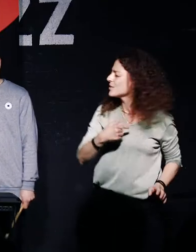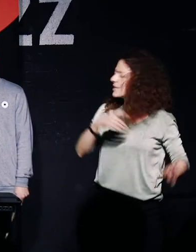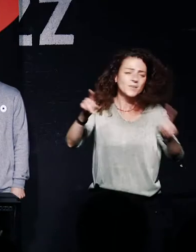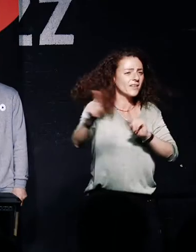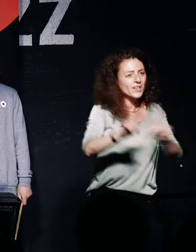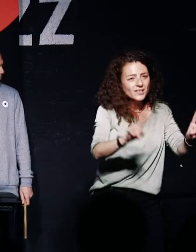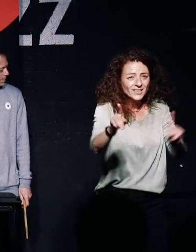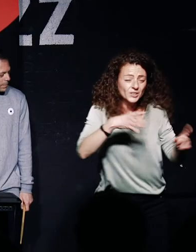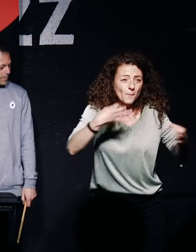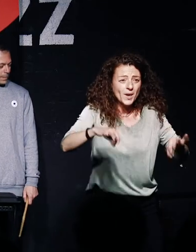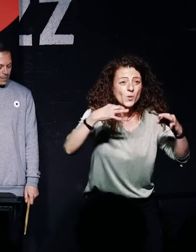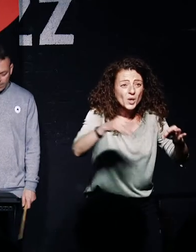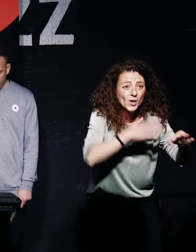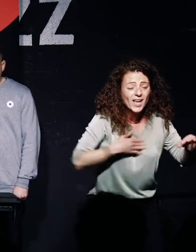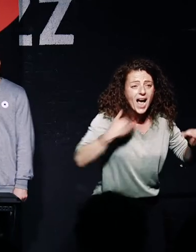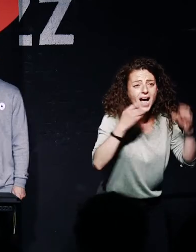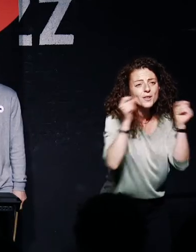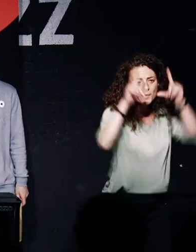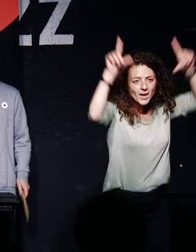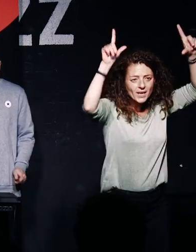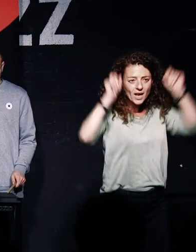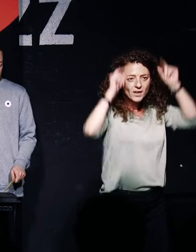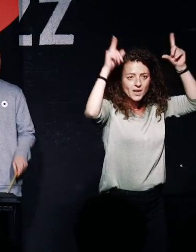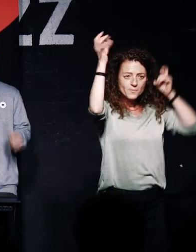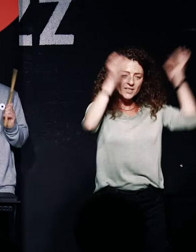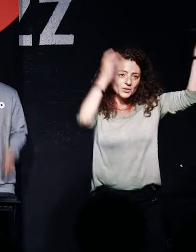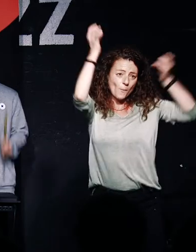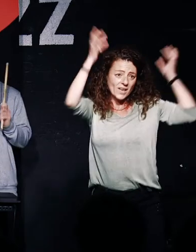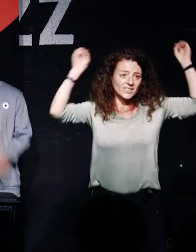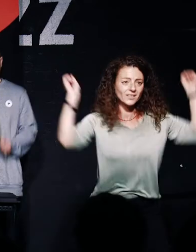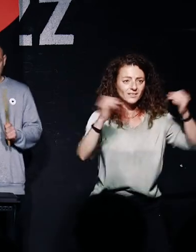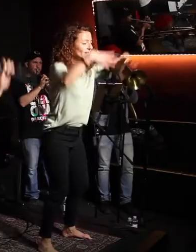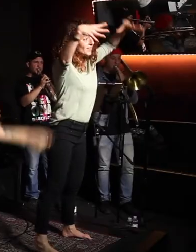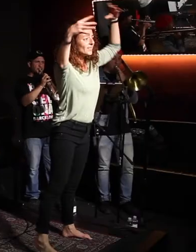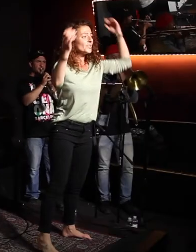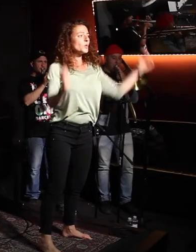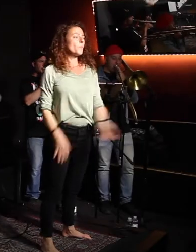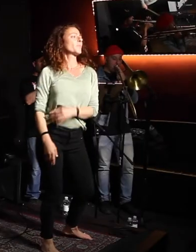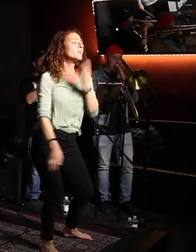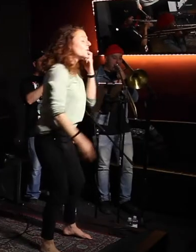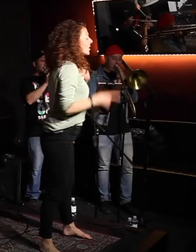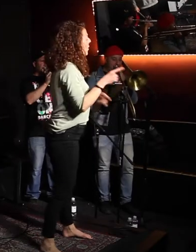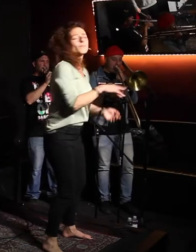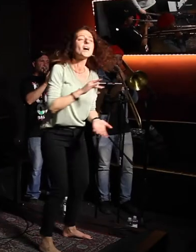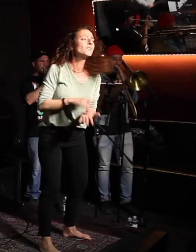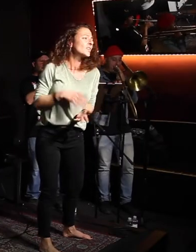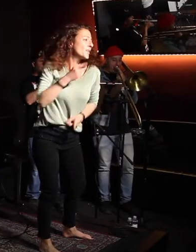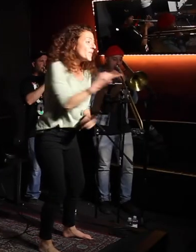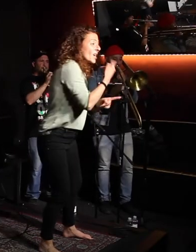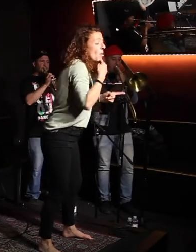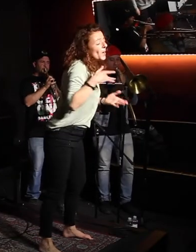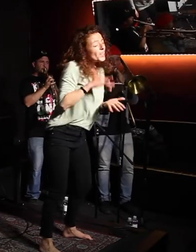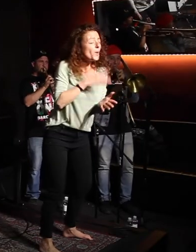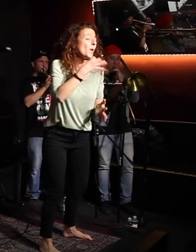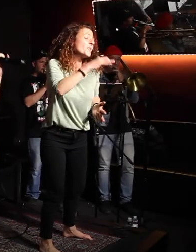if you want something then just imagine, wake up creating my life so magic. For you, calm down,